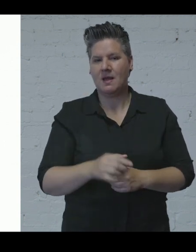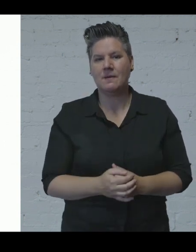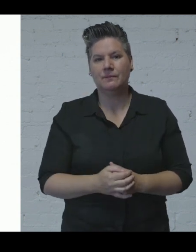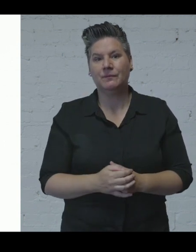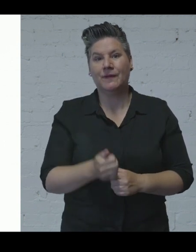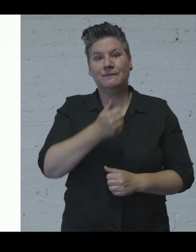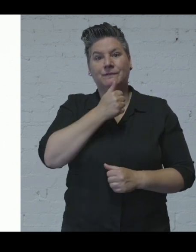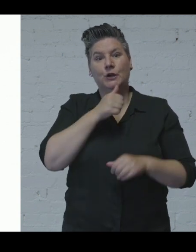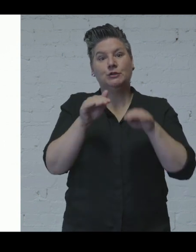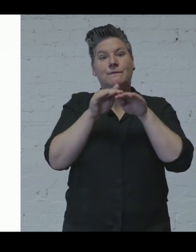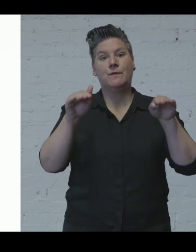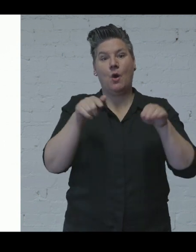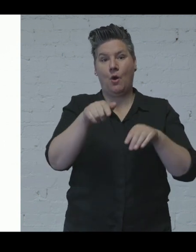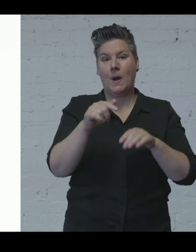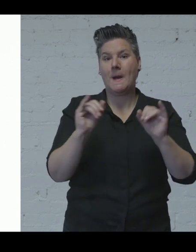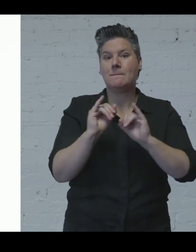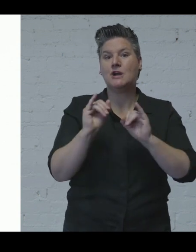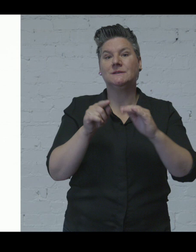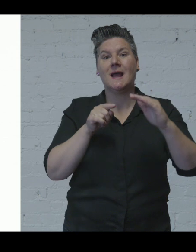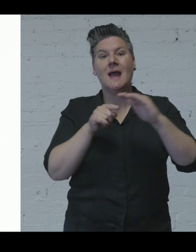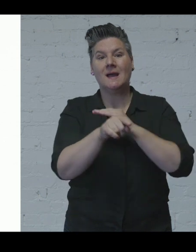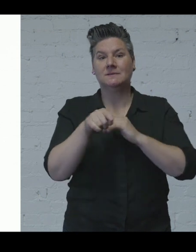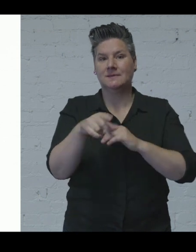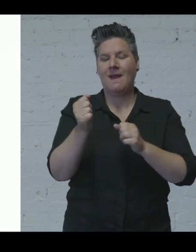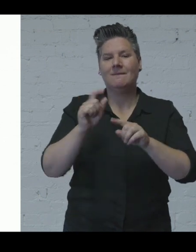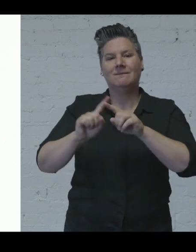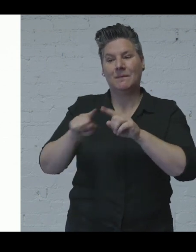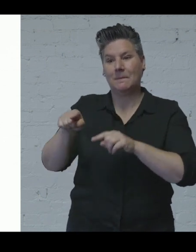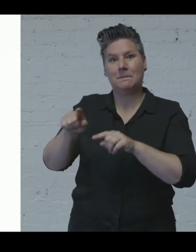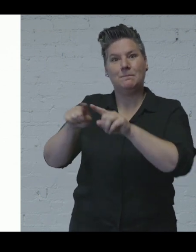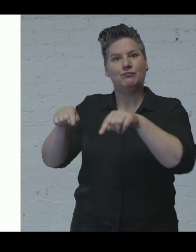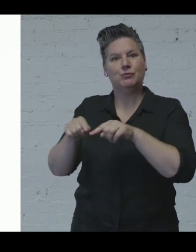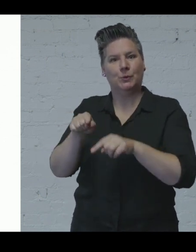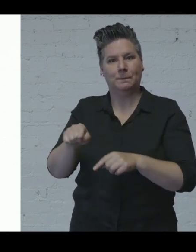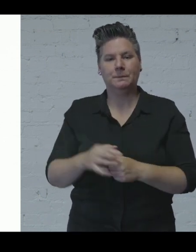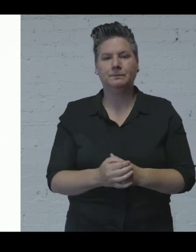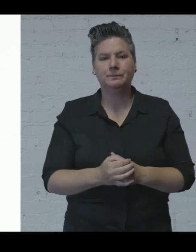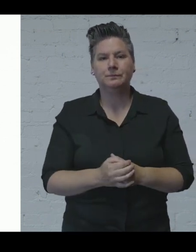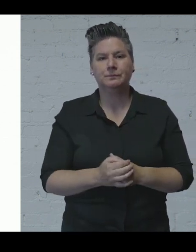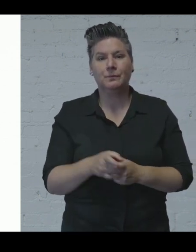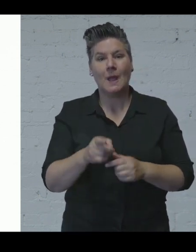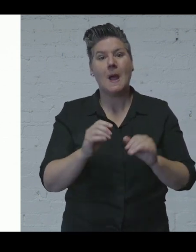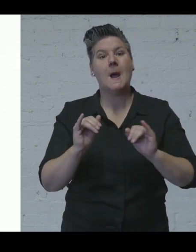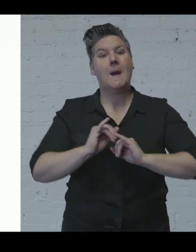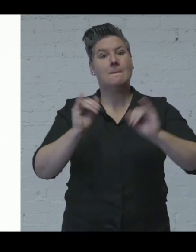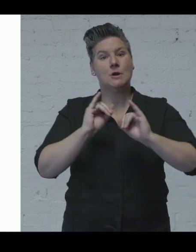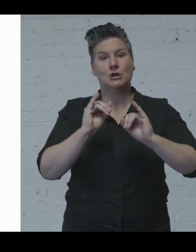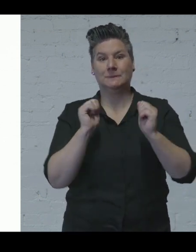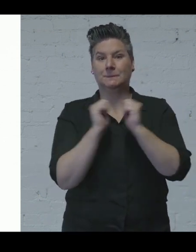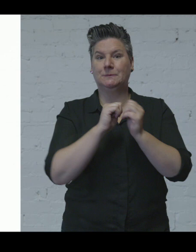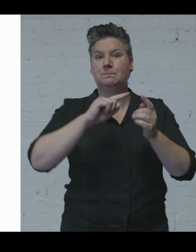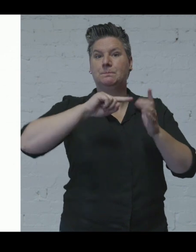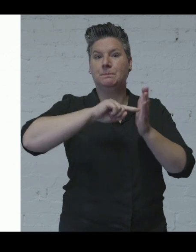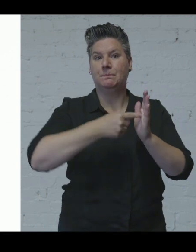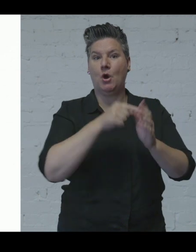On the first floor, the emergency exits are in the multi-purpose area. There is an emergency refuge point and an emergency